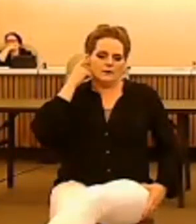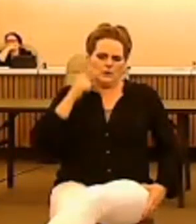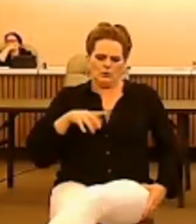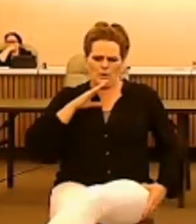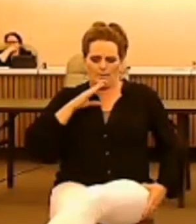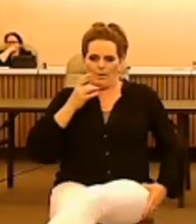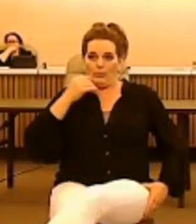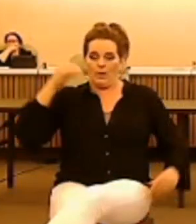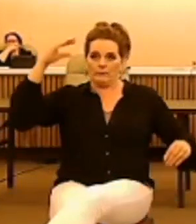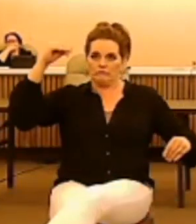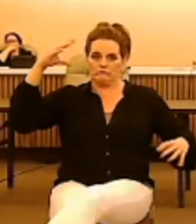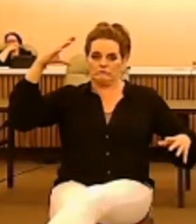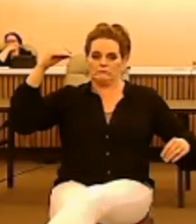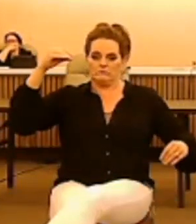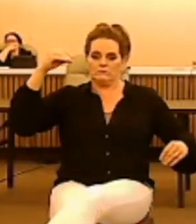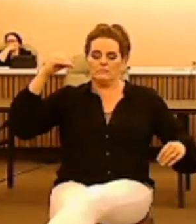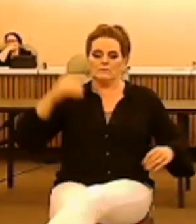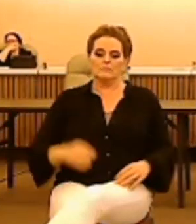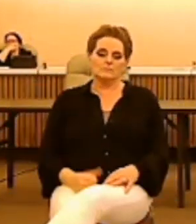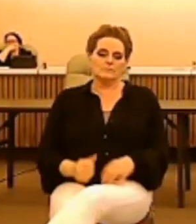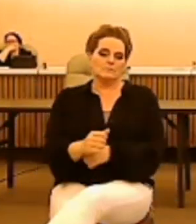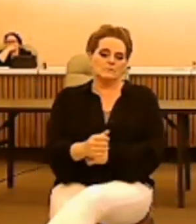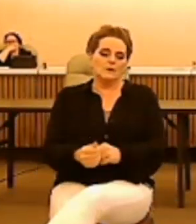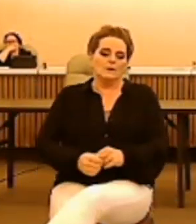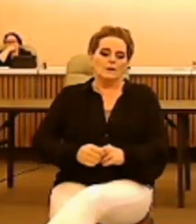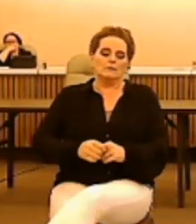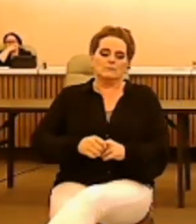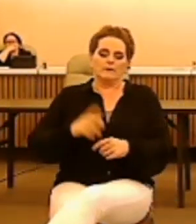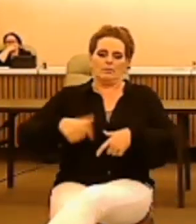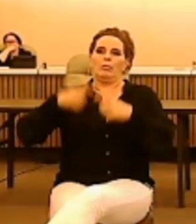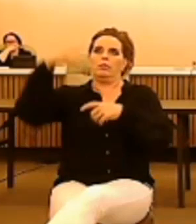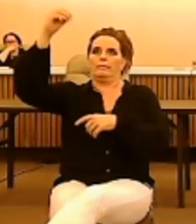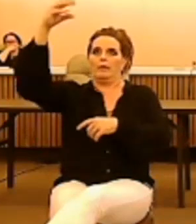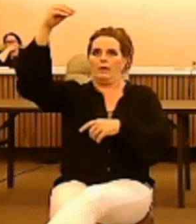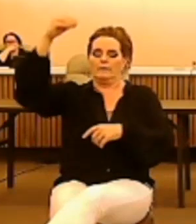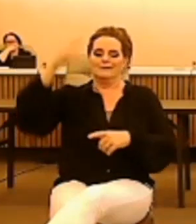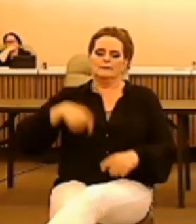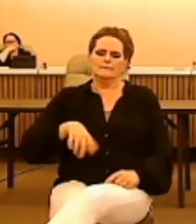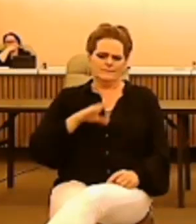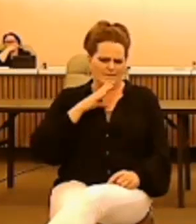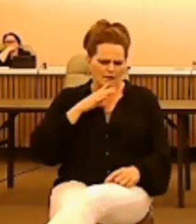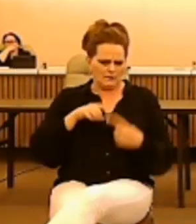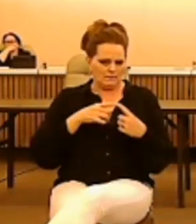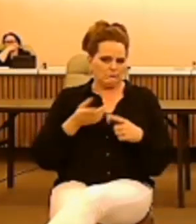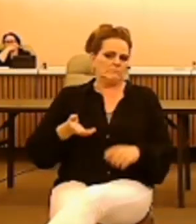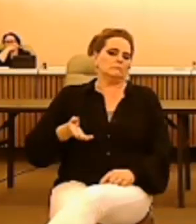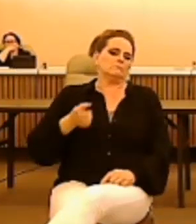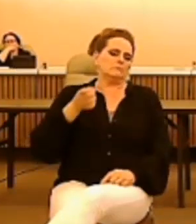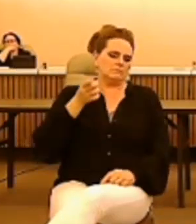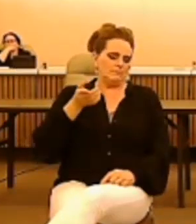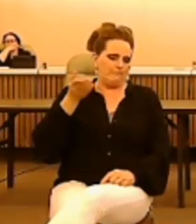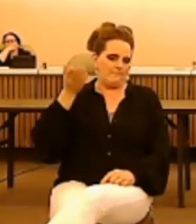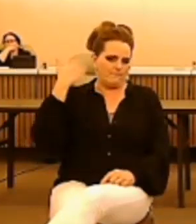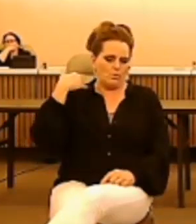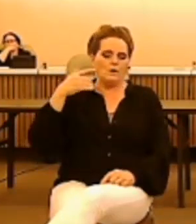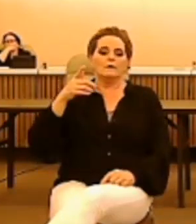lighting and illegal lighting up in the air and stuff like that. I talked to you a while back about if you're